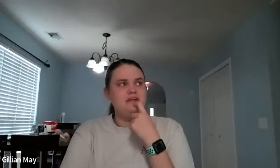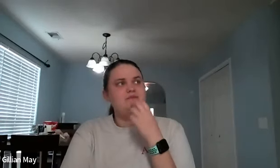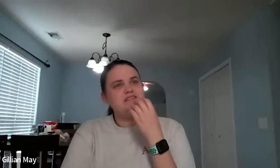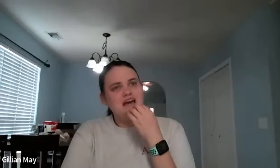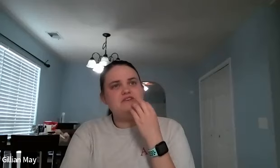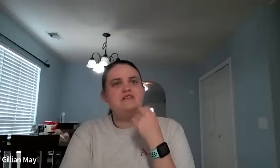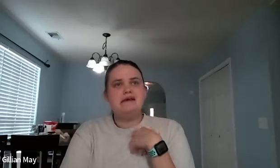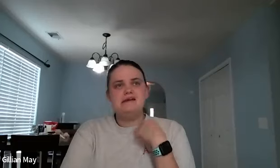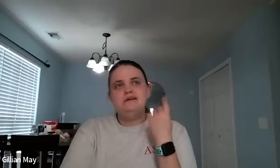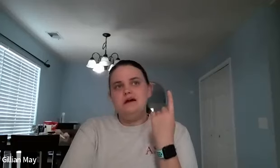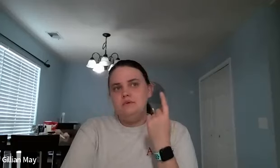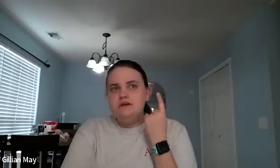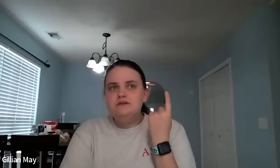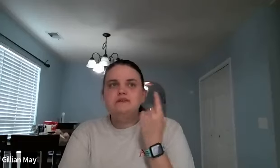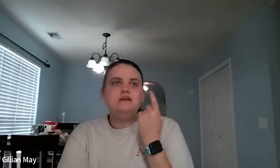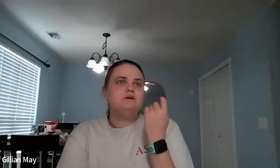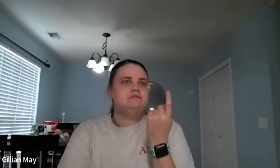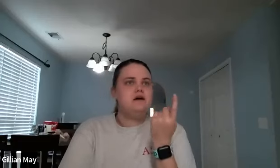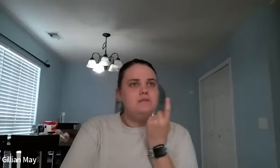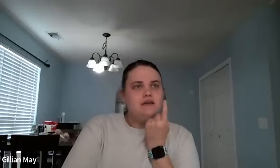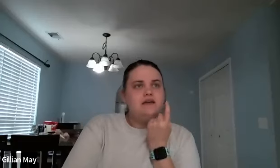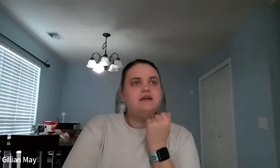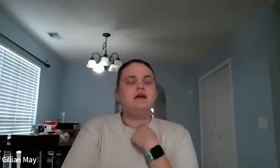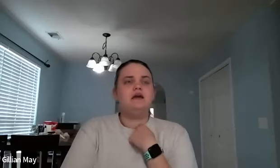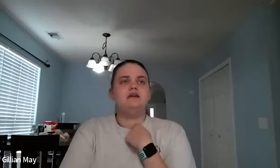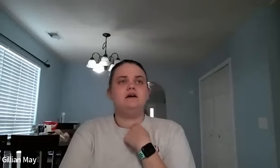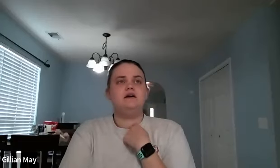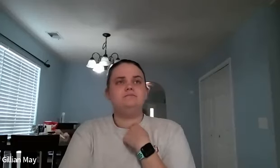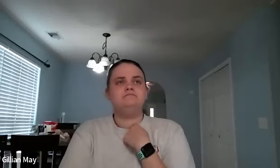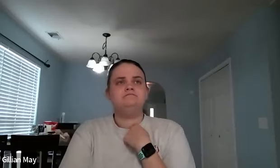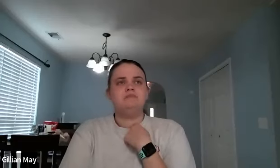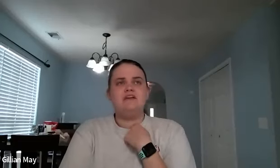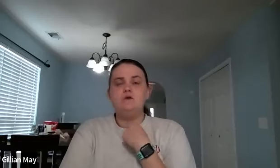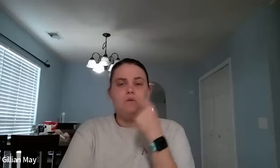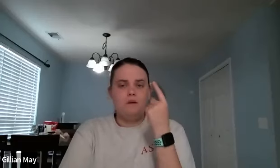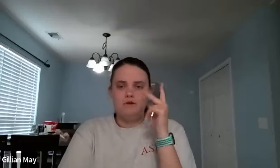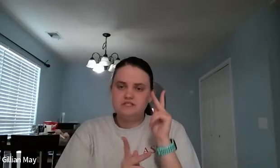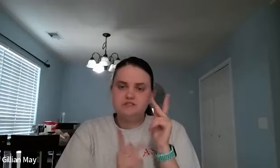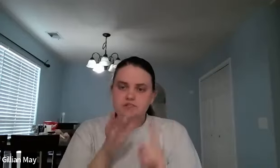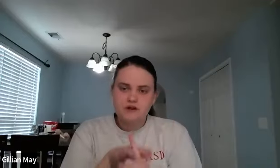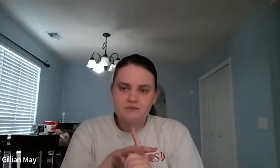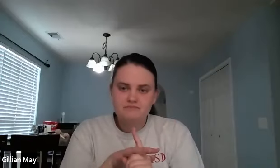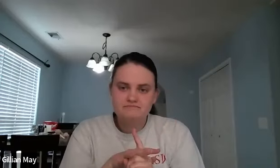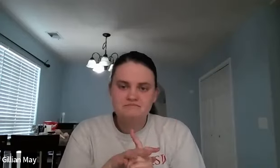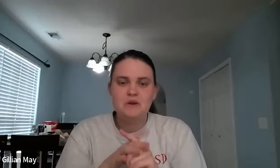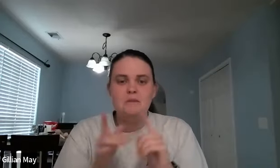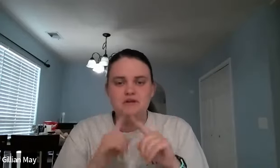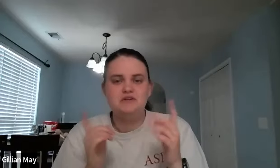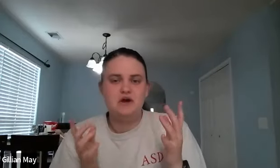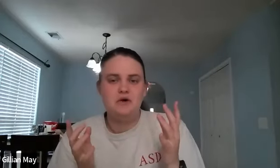meeting, we sat there like, wonder if anyone's coming. And I think only one person showed up. But, you